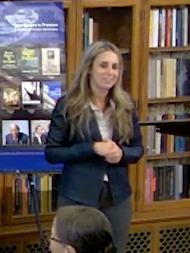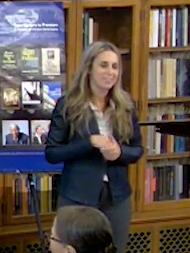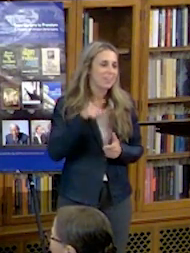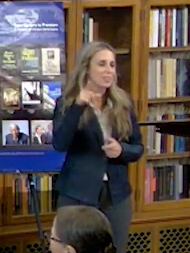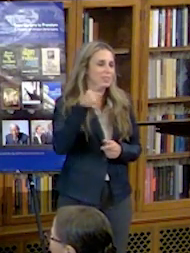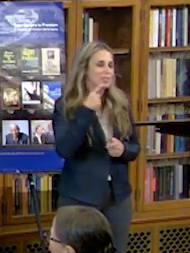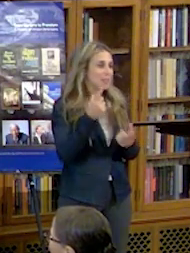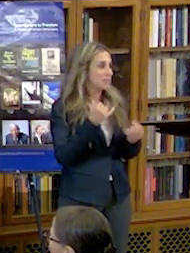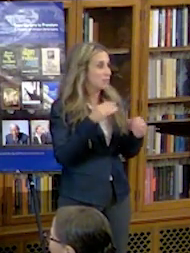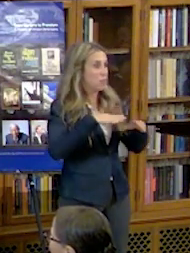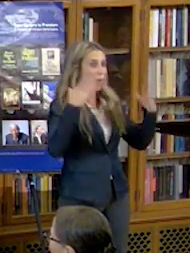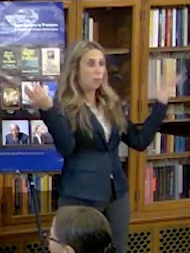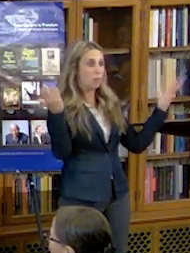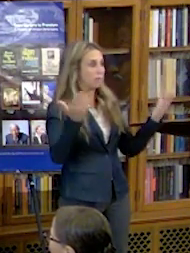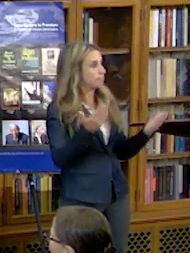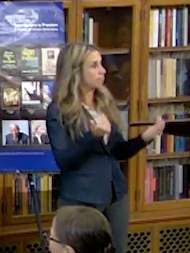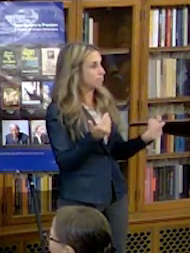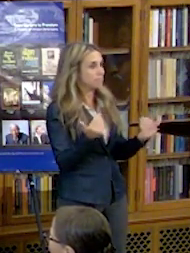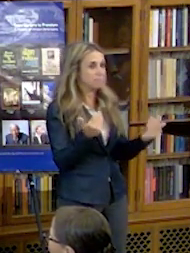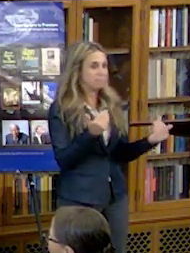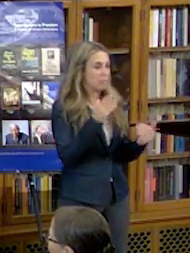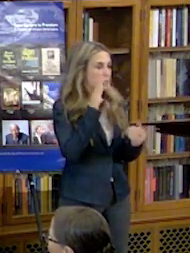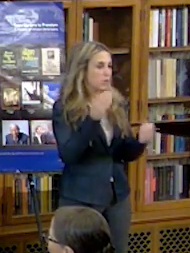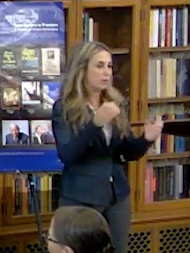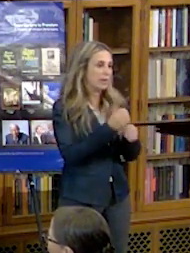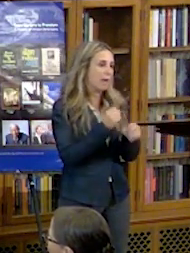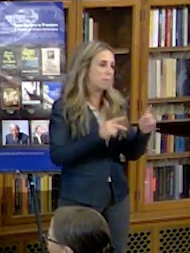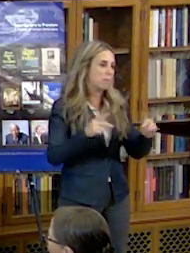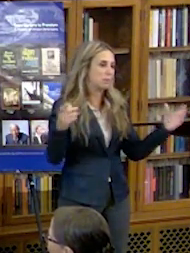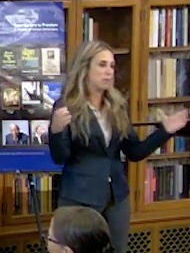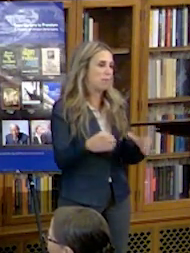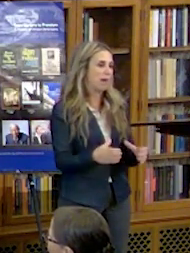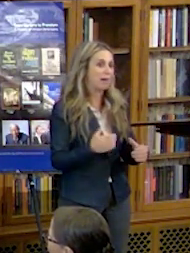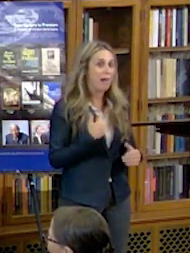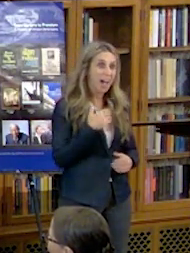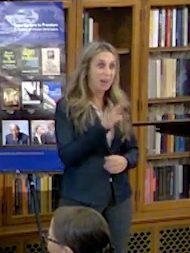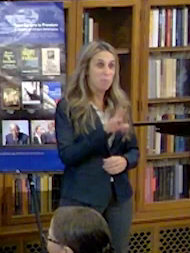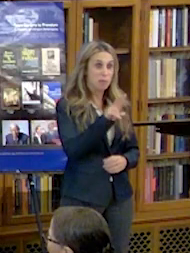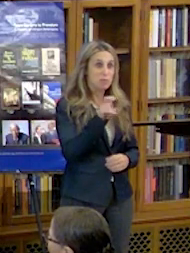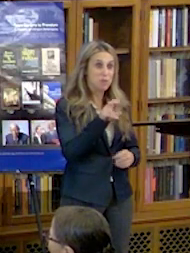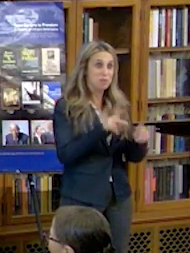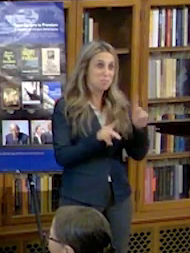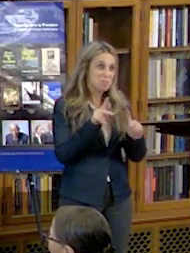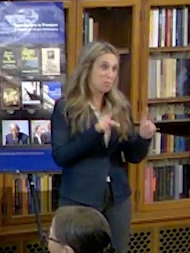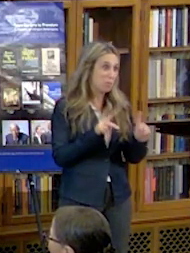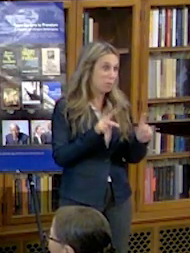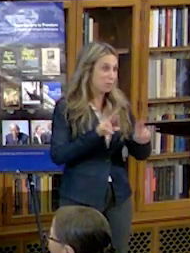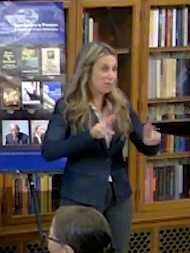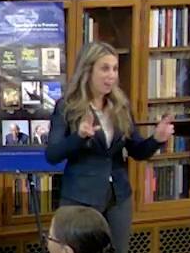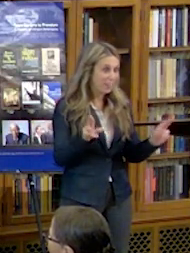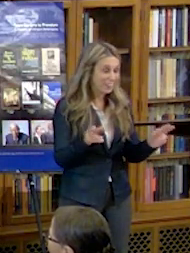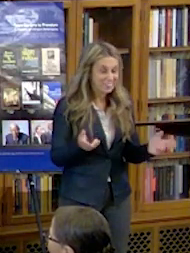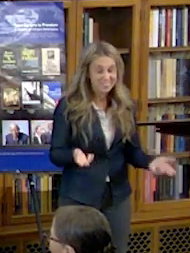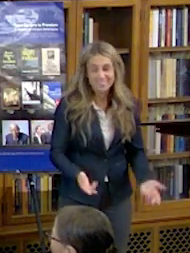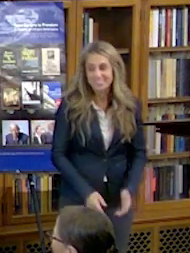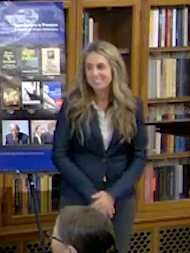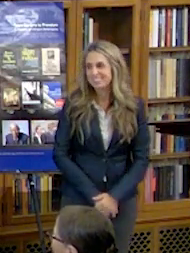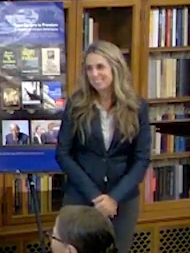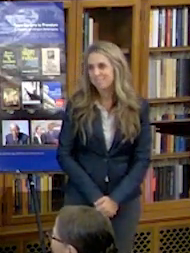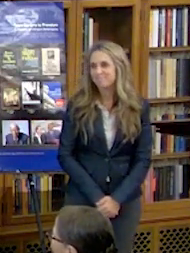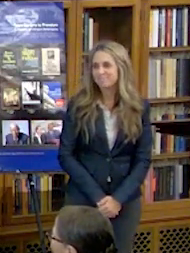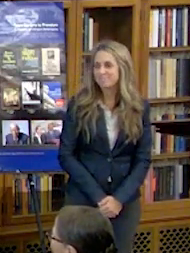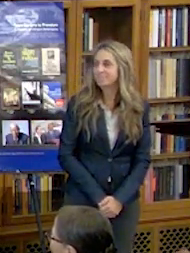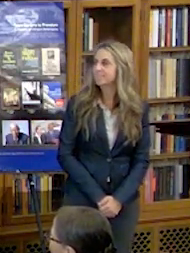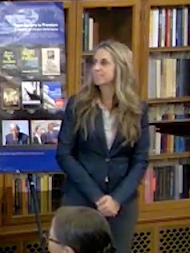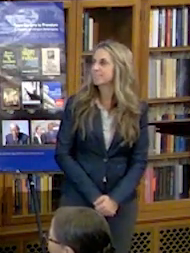said she is is still open and she's going to get everybody to come back but she said I have about 200 people this time I was like oh my God I only wanted like 50